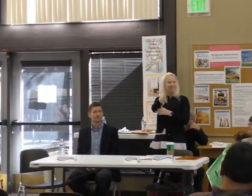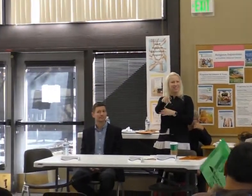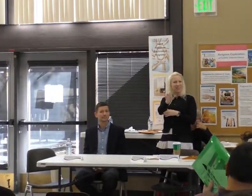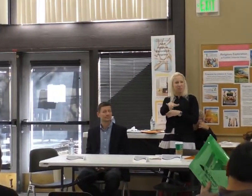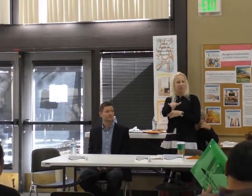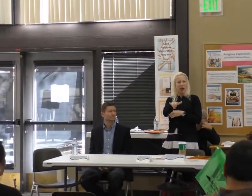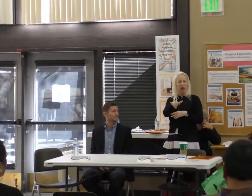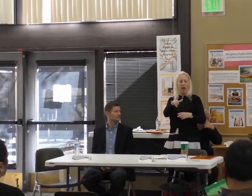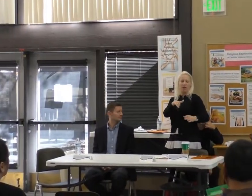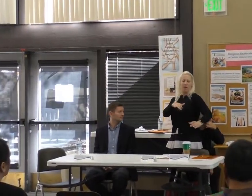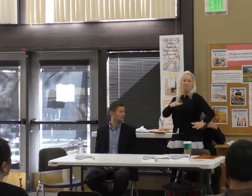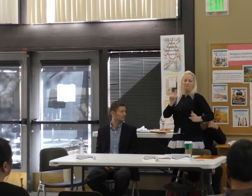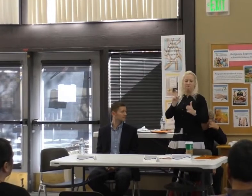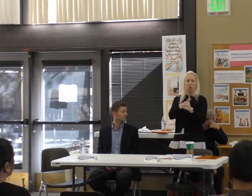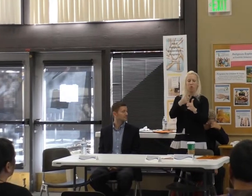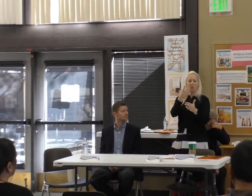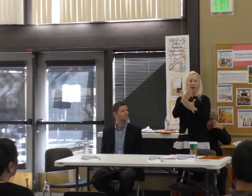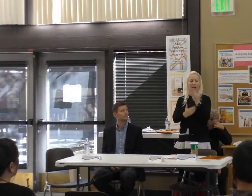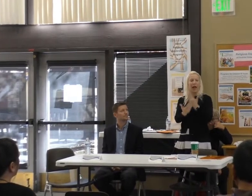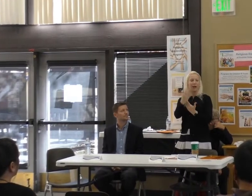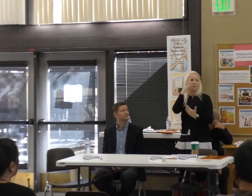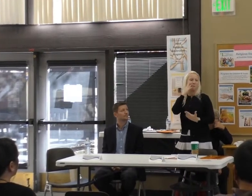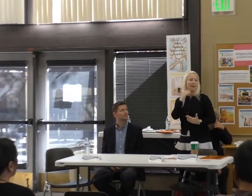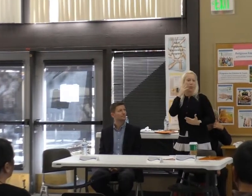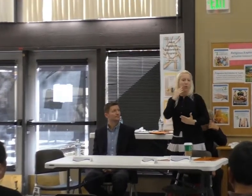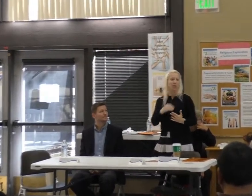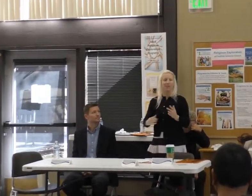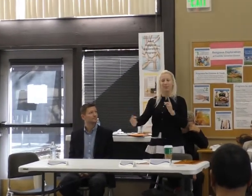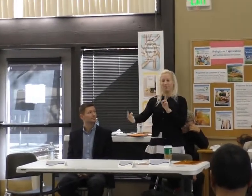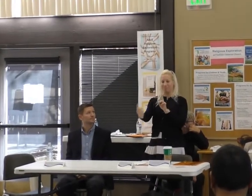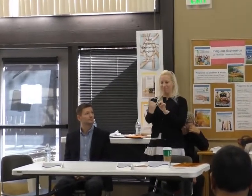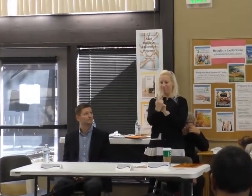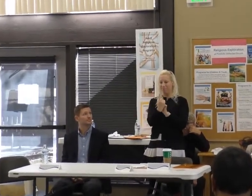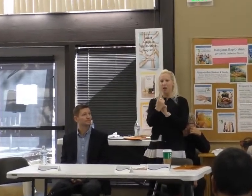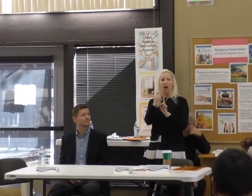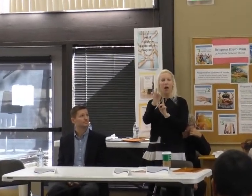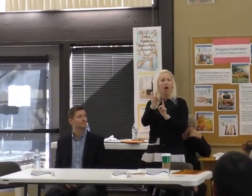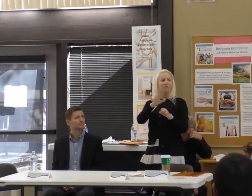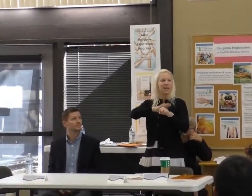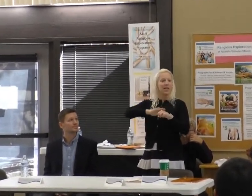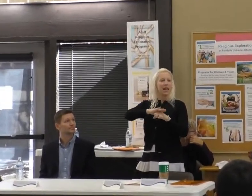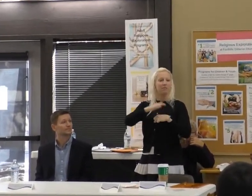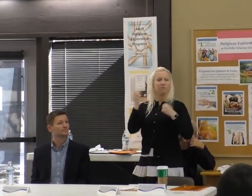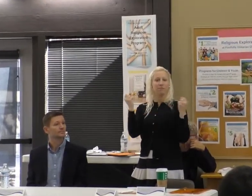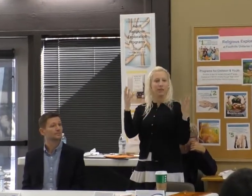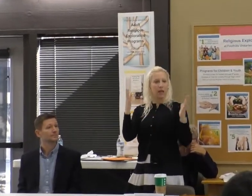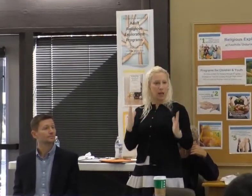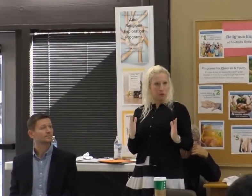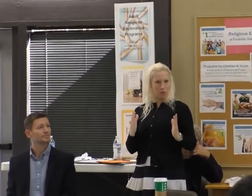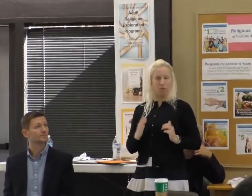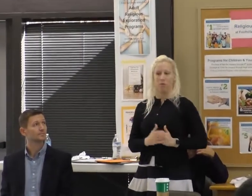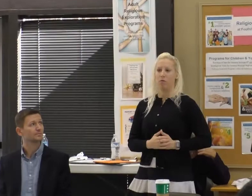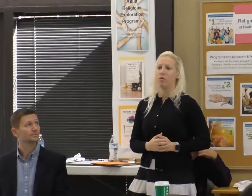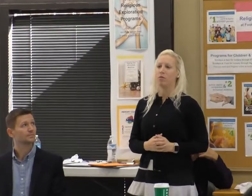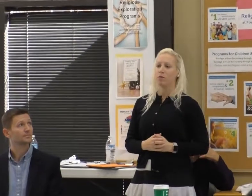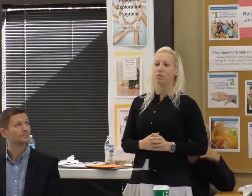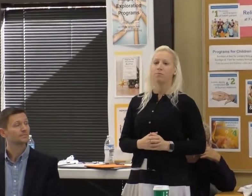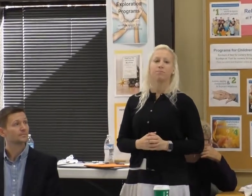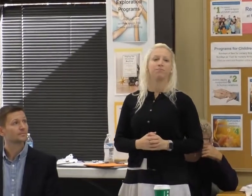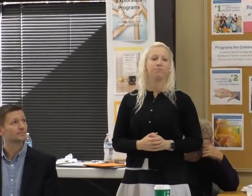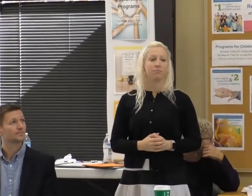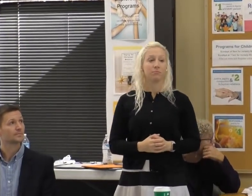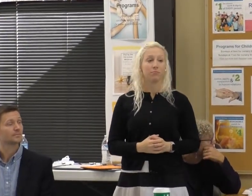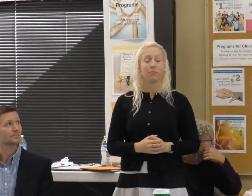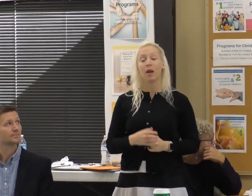individuals who really need that first hands-on experience of having a native